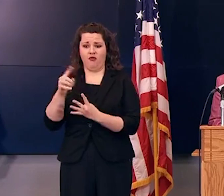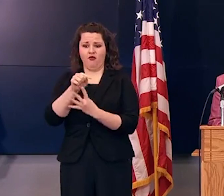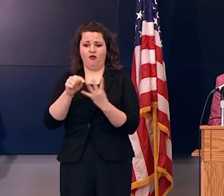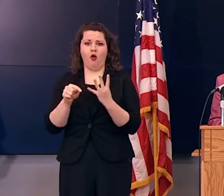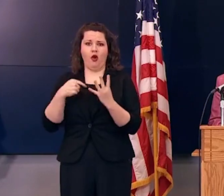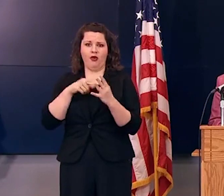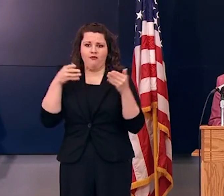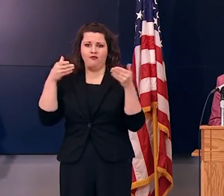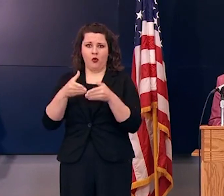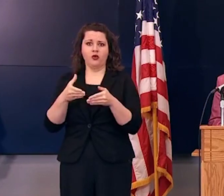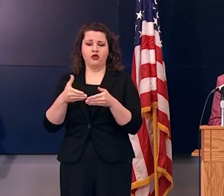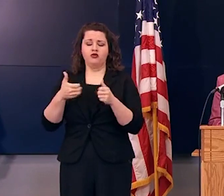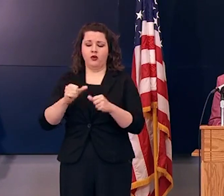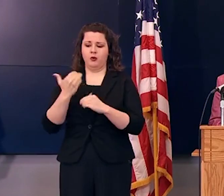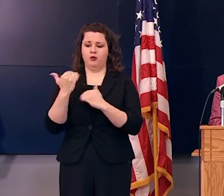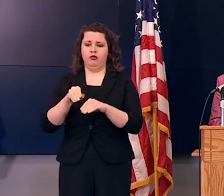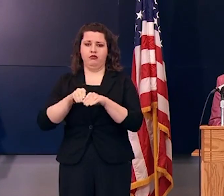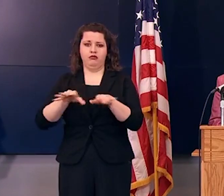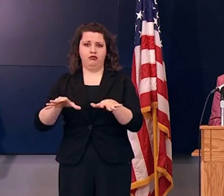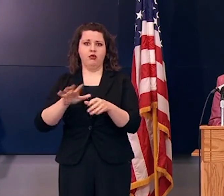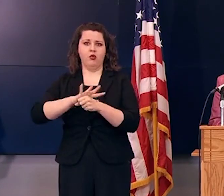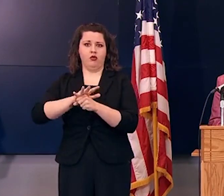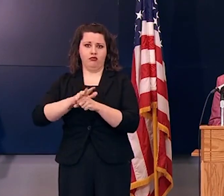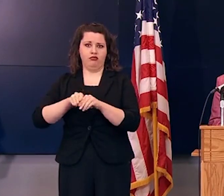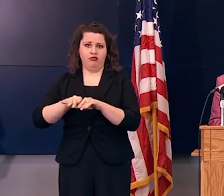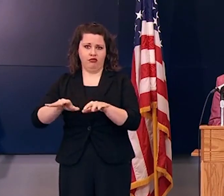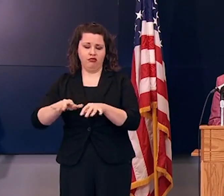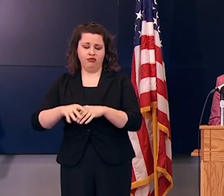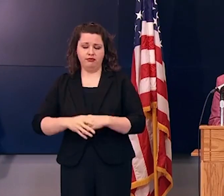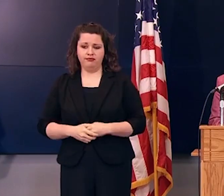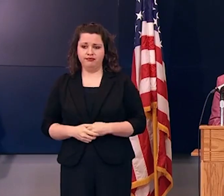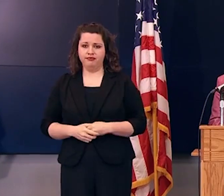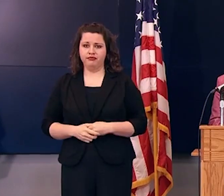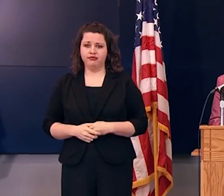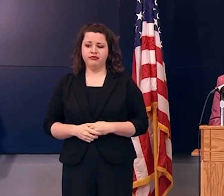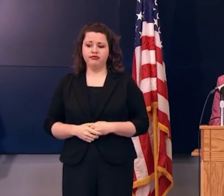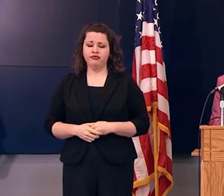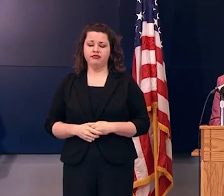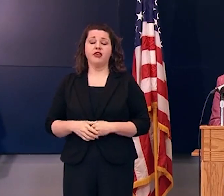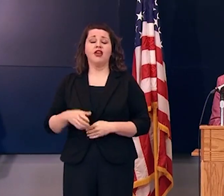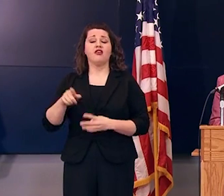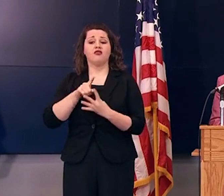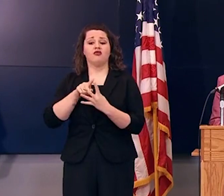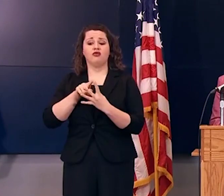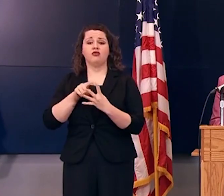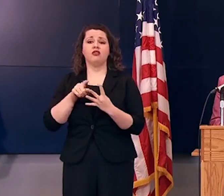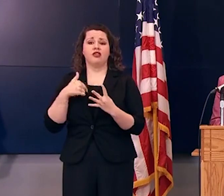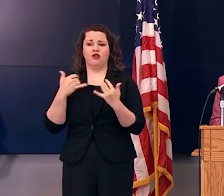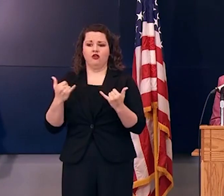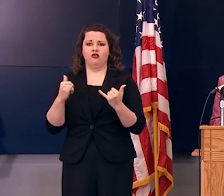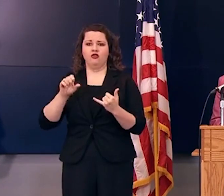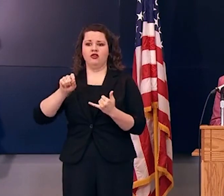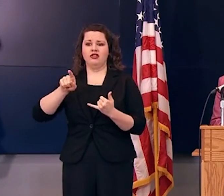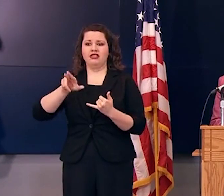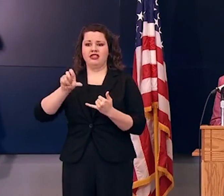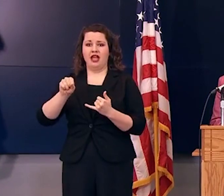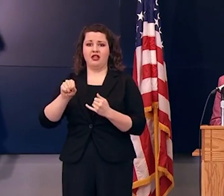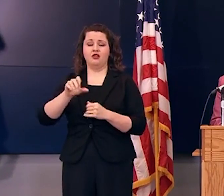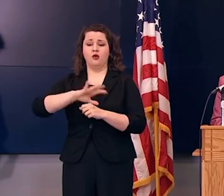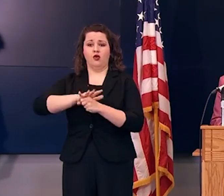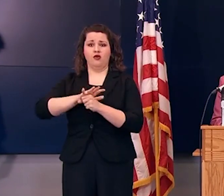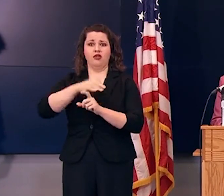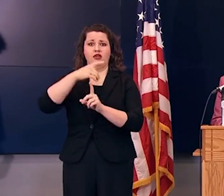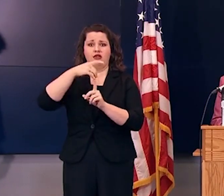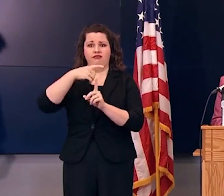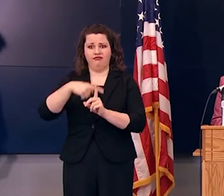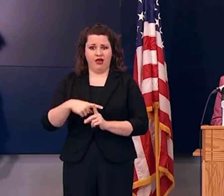focusing on to mitigate the spread of COVID-19 in corrections. First, the current status of COVID-19 cases for